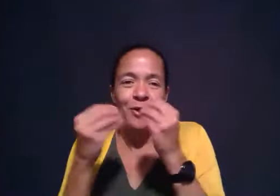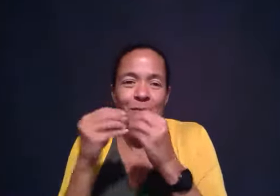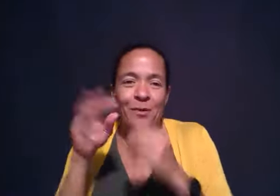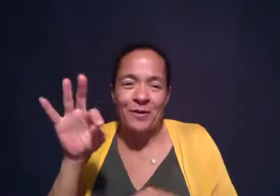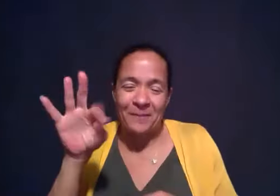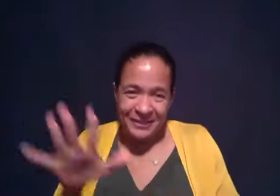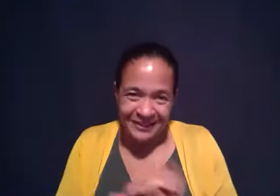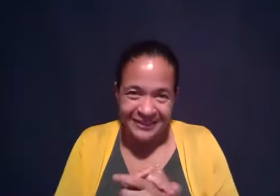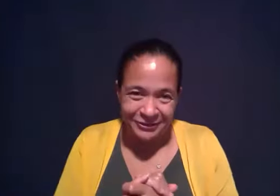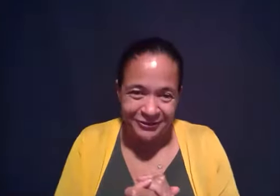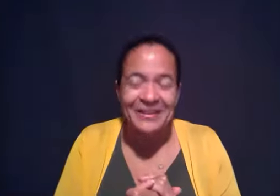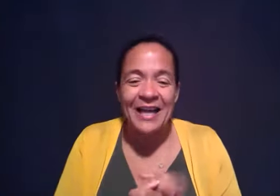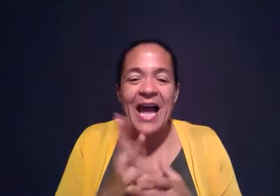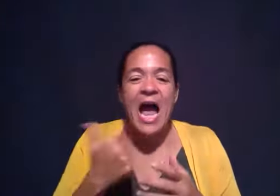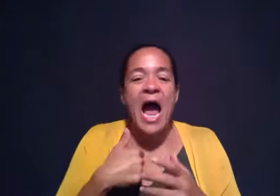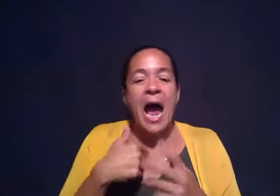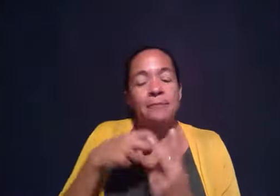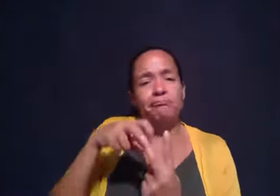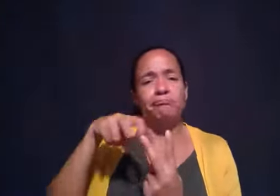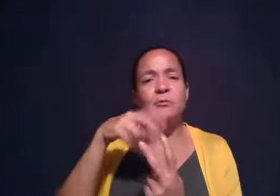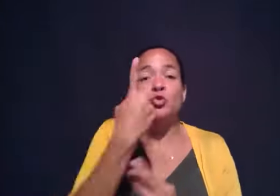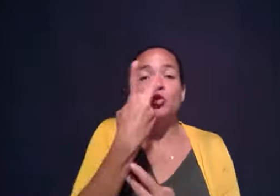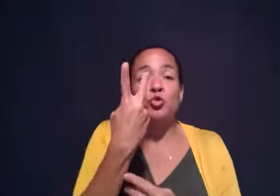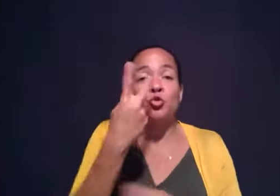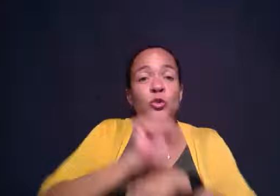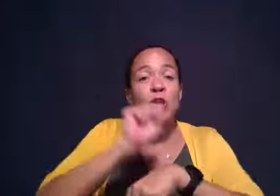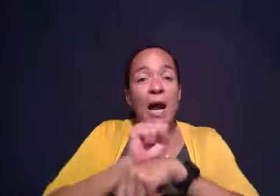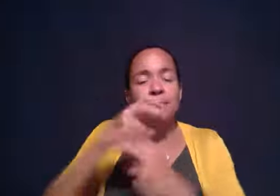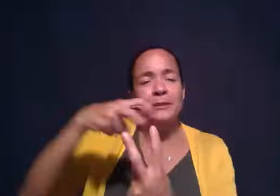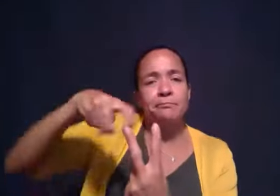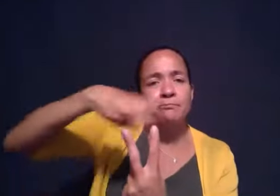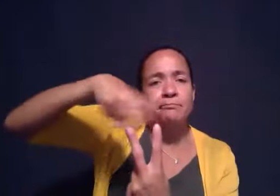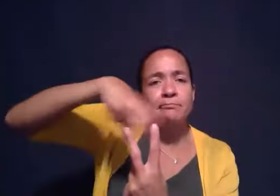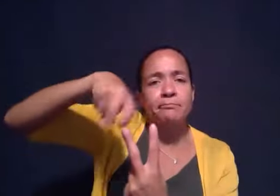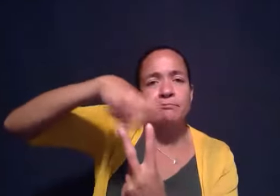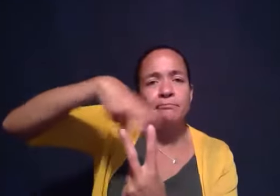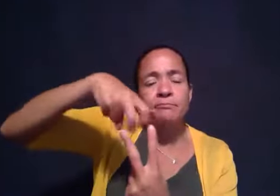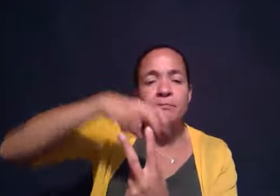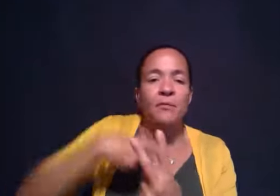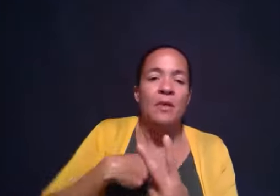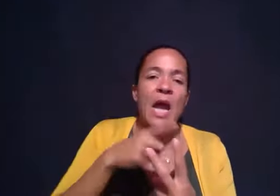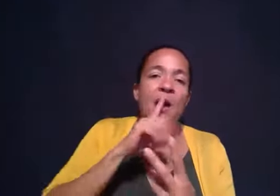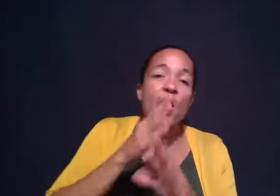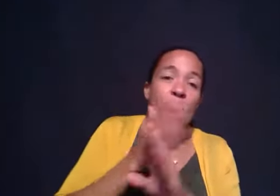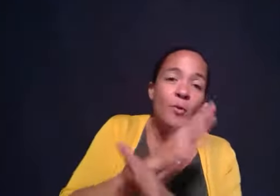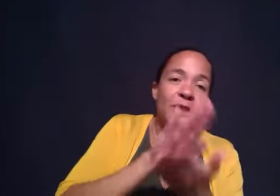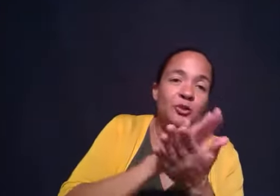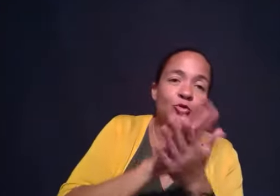alternated between 2 jobs. For a little while, I would be a preschool teacher.